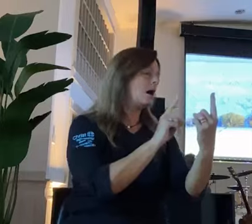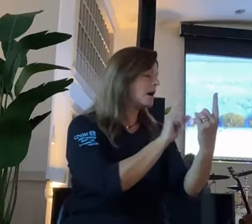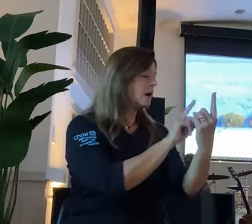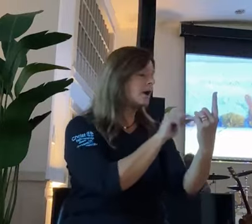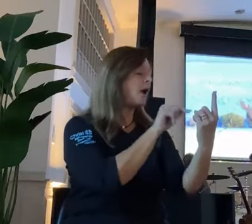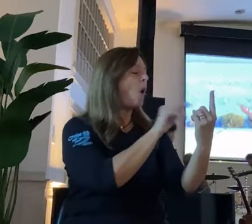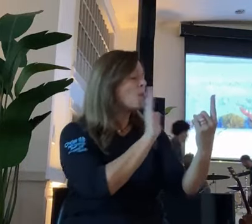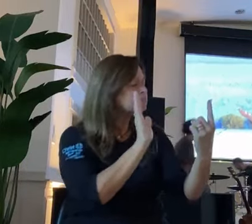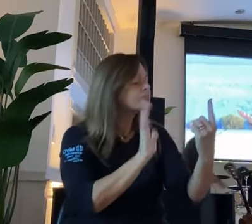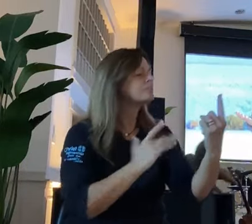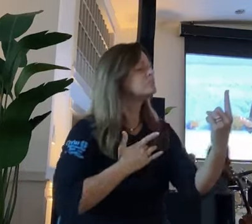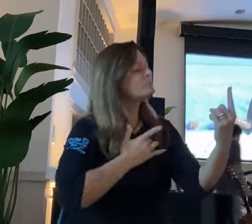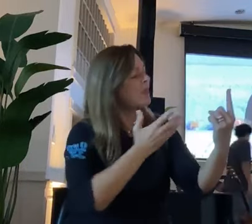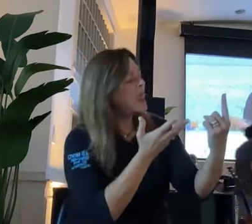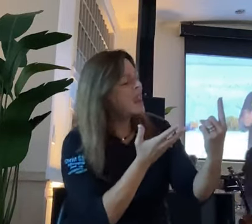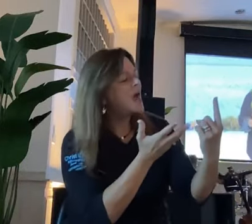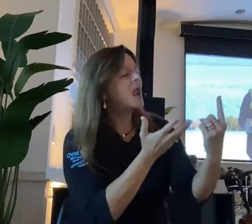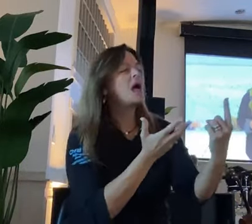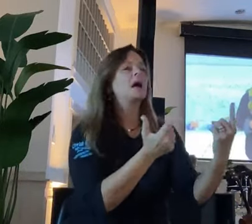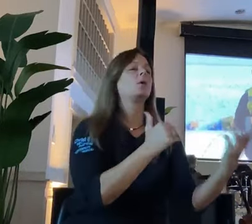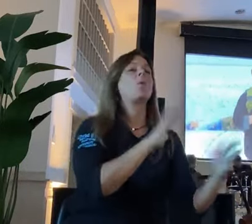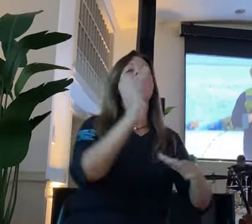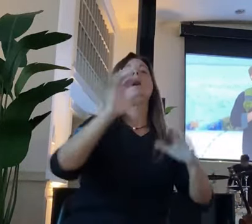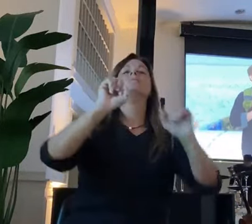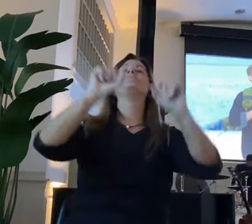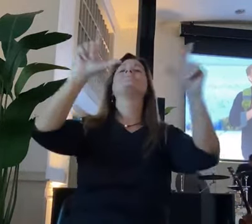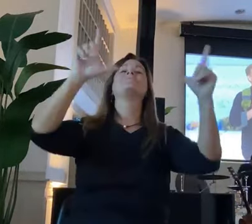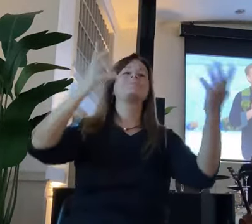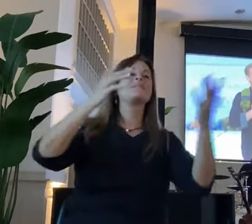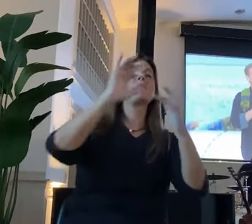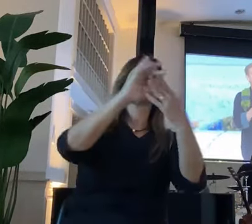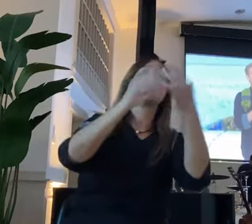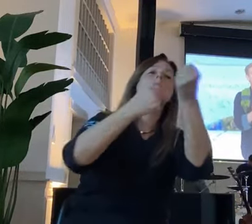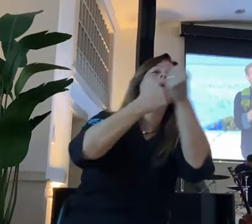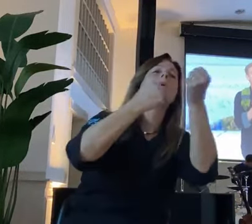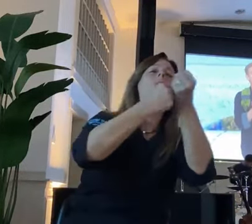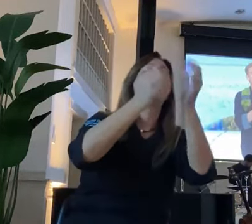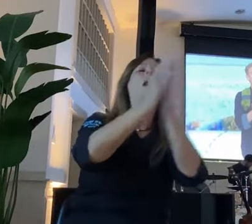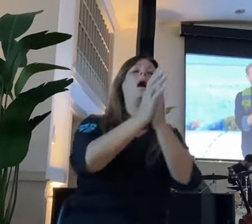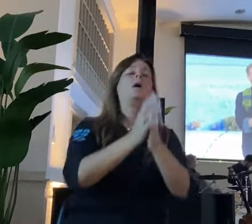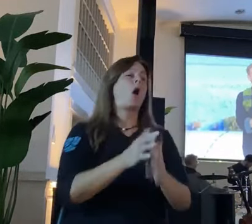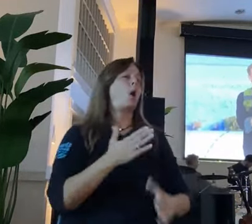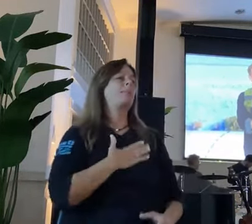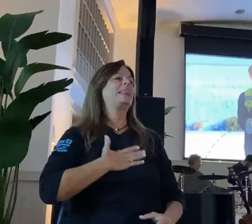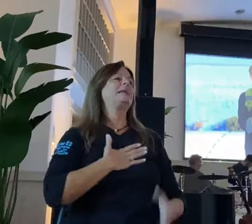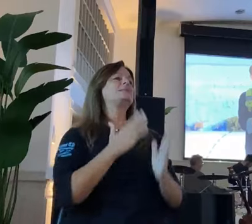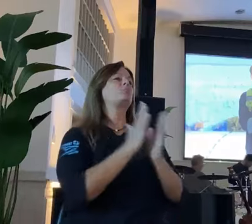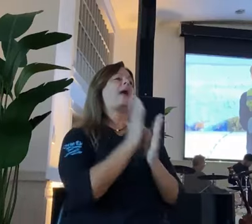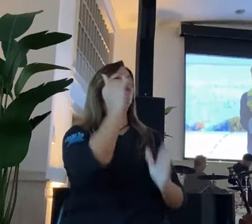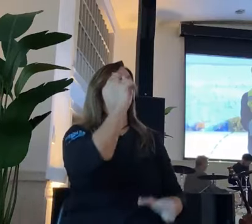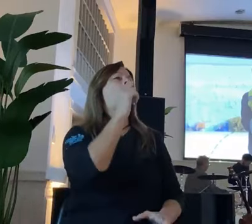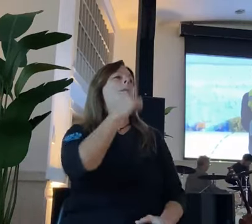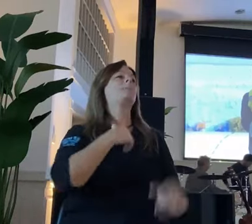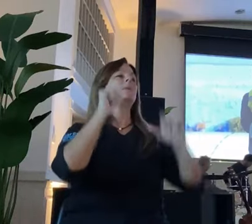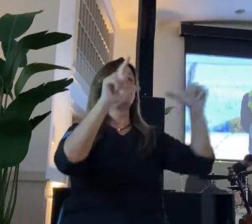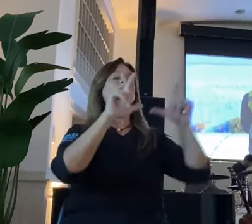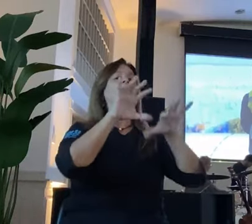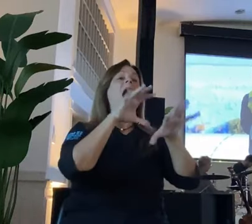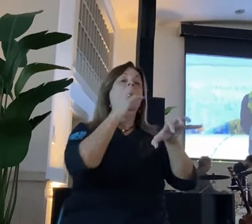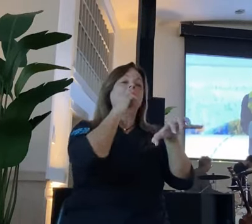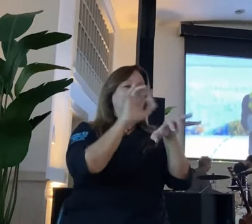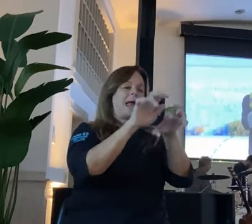give. Every day I'm praying, come Holy Spirit, fill me fresh and anew so that I can live the life you've created me to